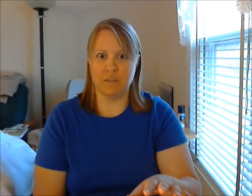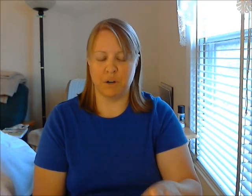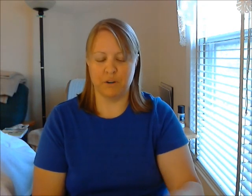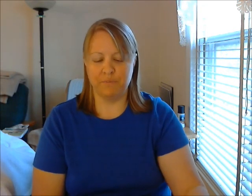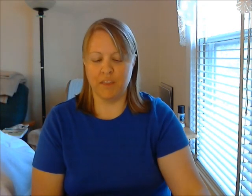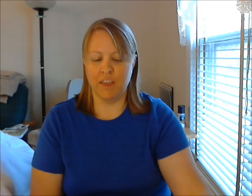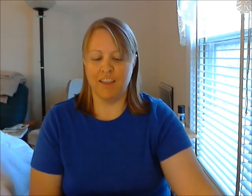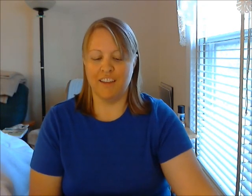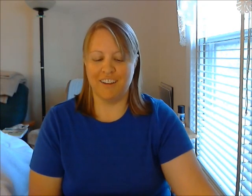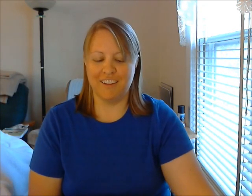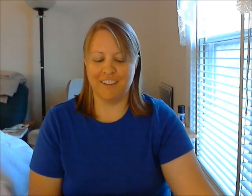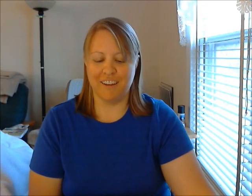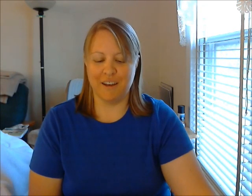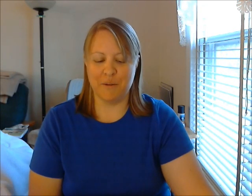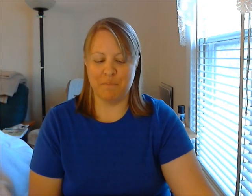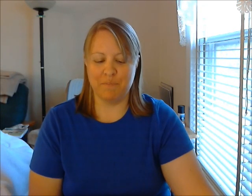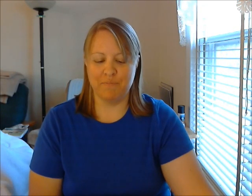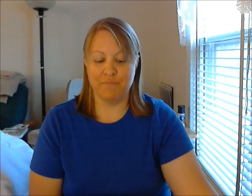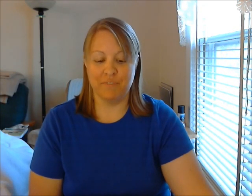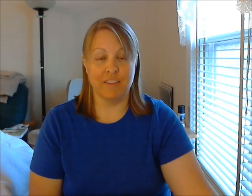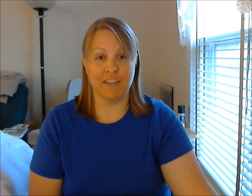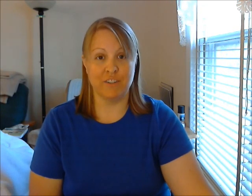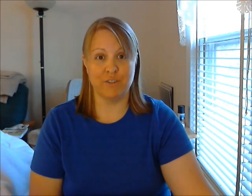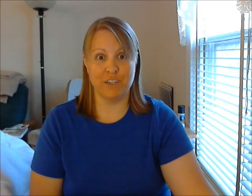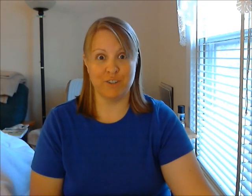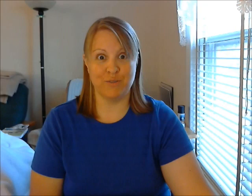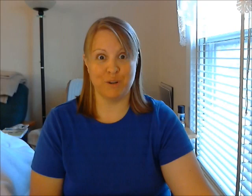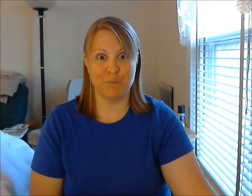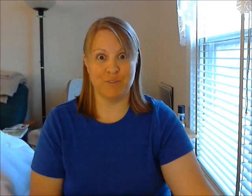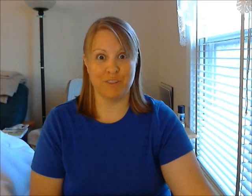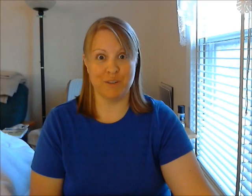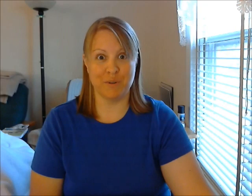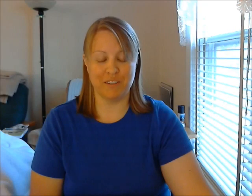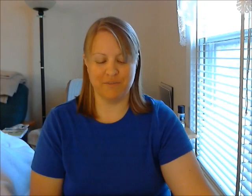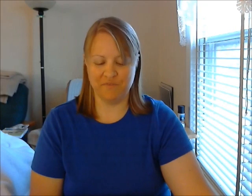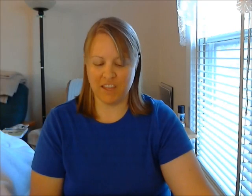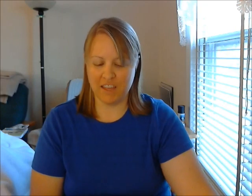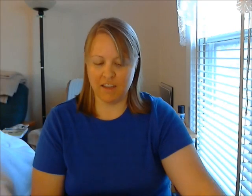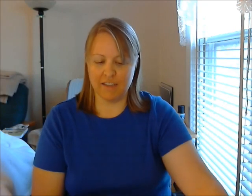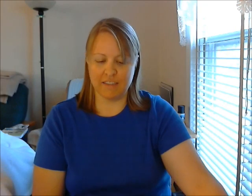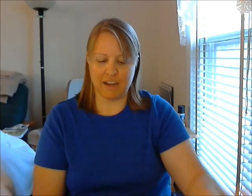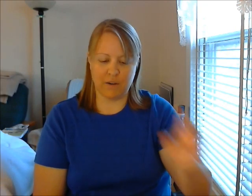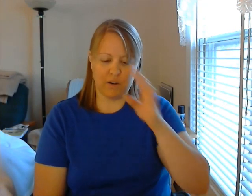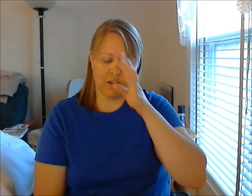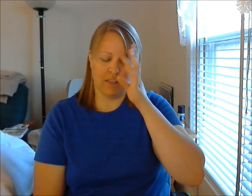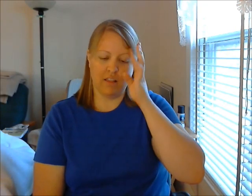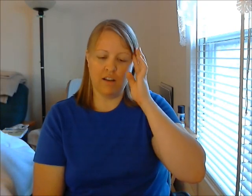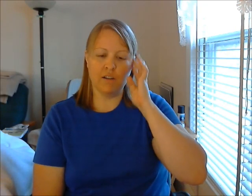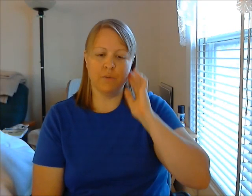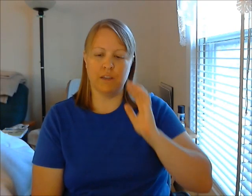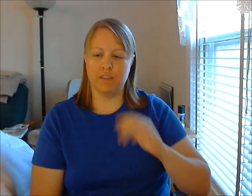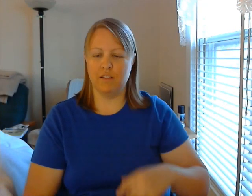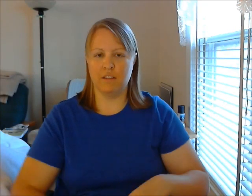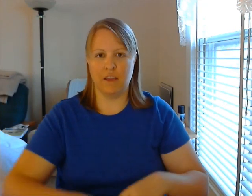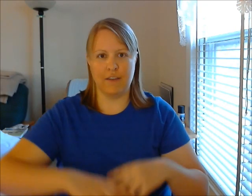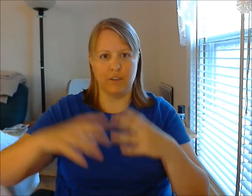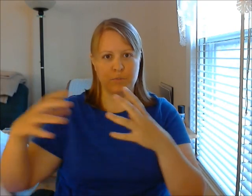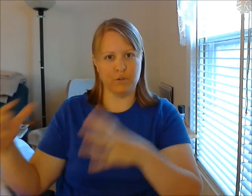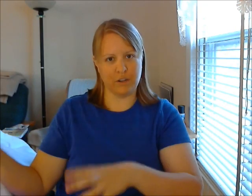part. And that's your directional verbs for this one. Now, along with having your pronouns